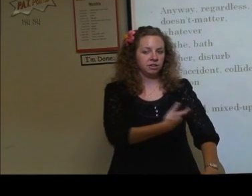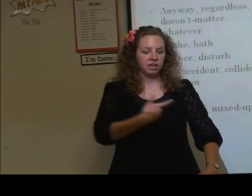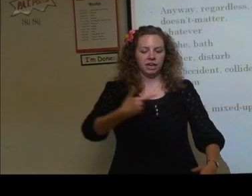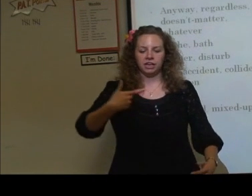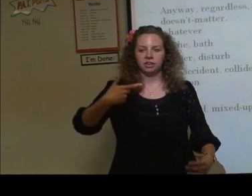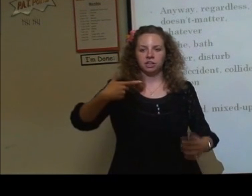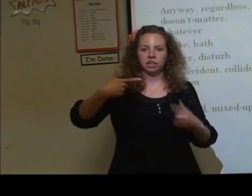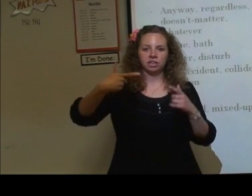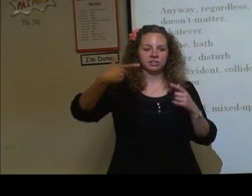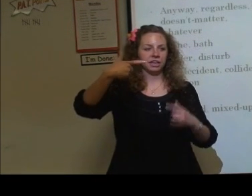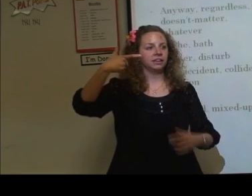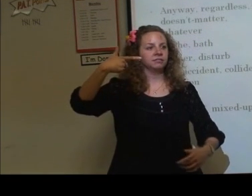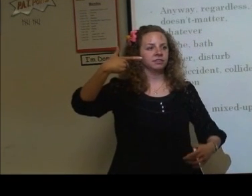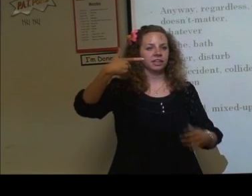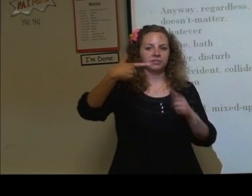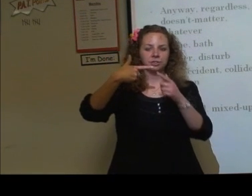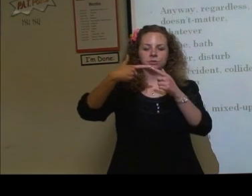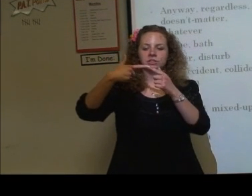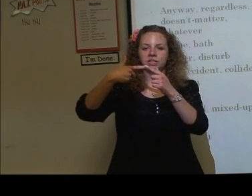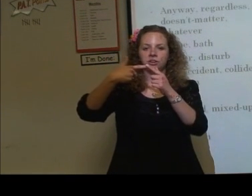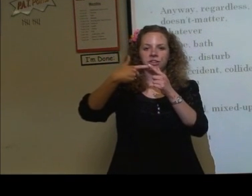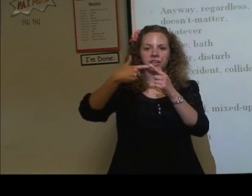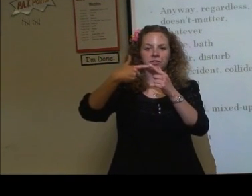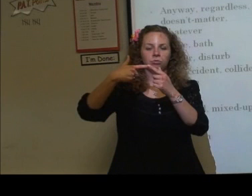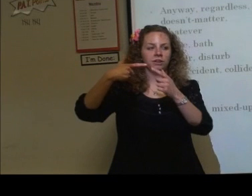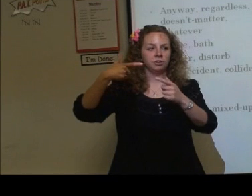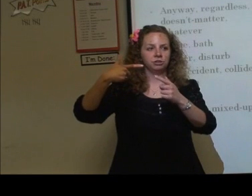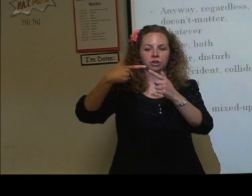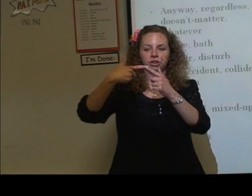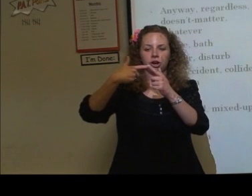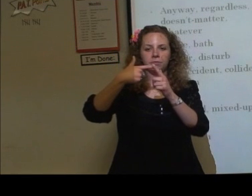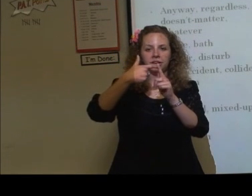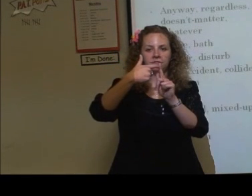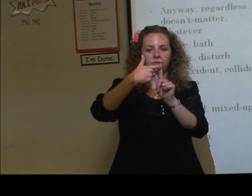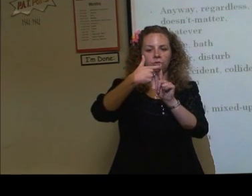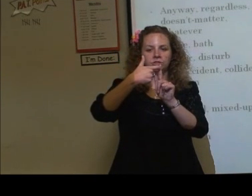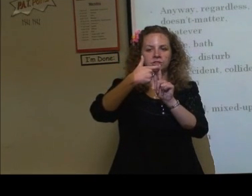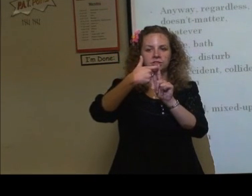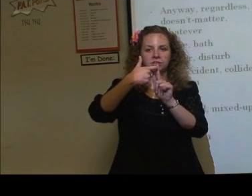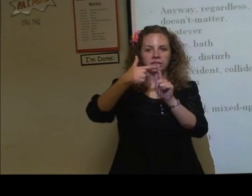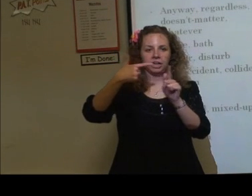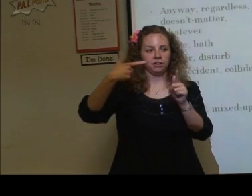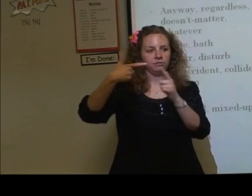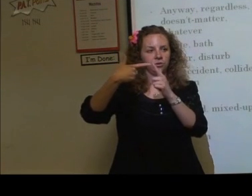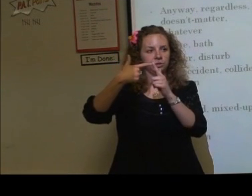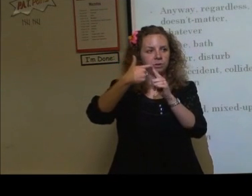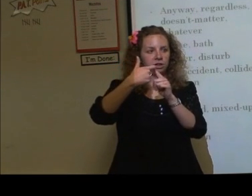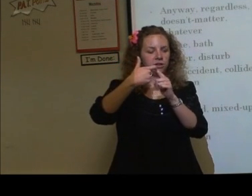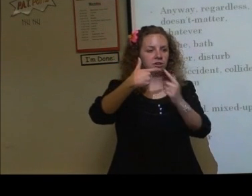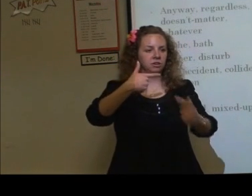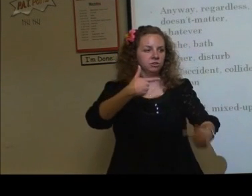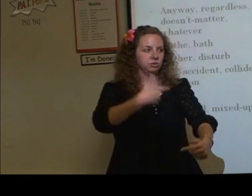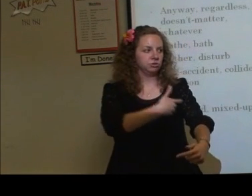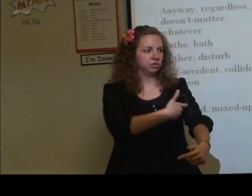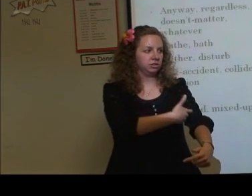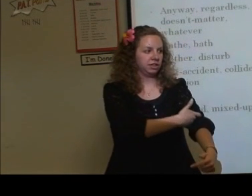And it's like if this was a needle and then whenever you do it on your arm, then it folds Here, you fold this part in. So it's like